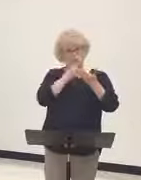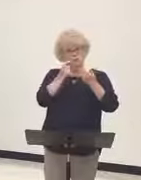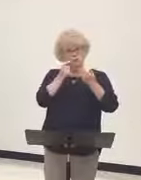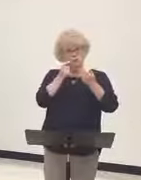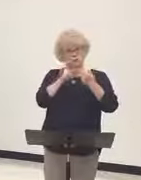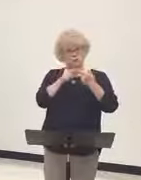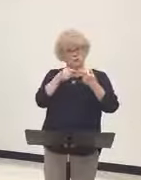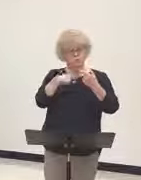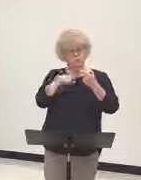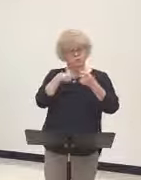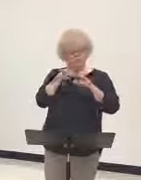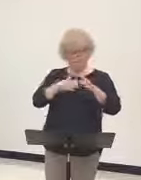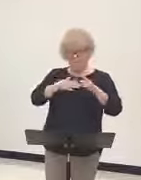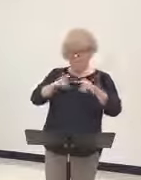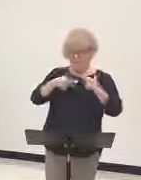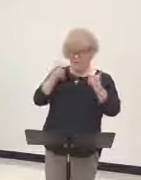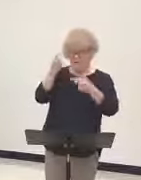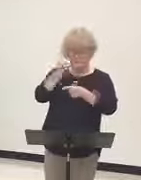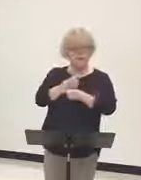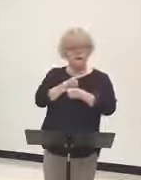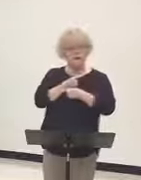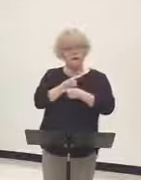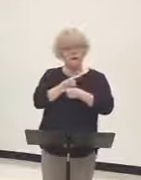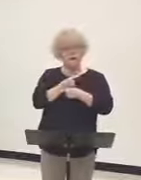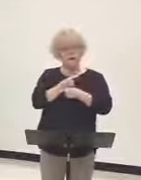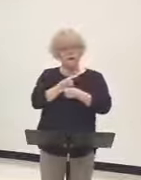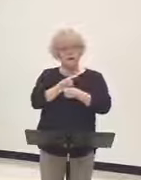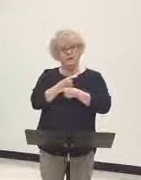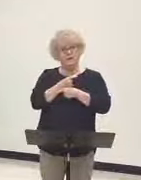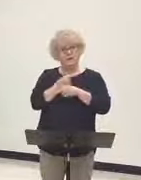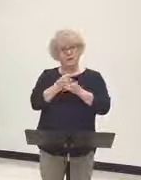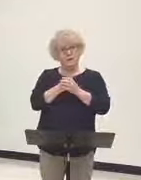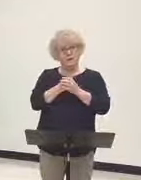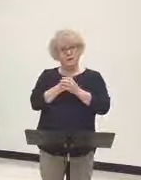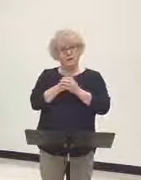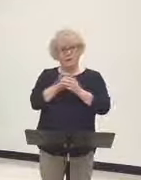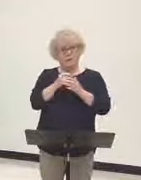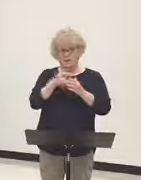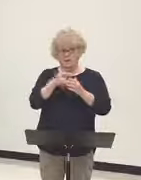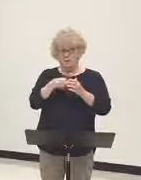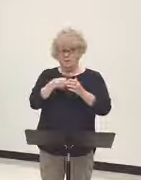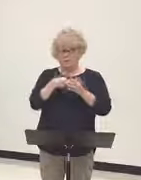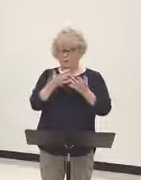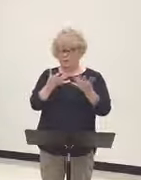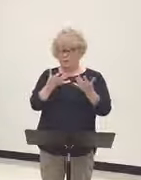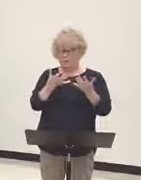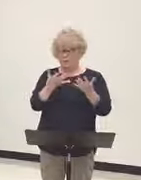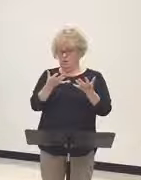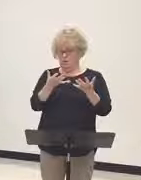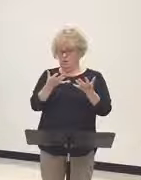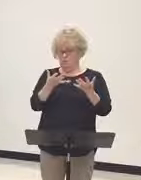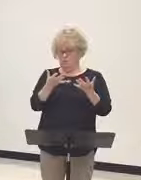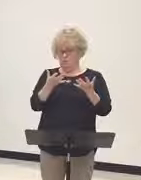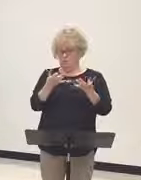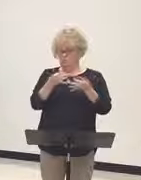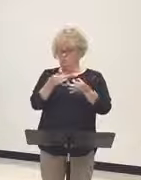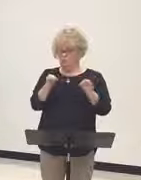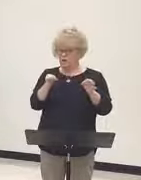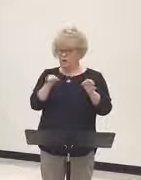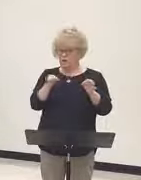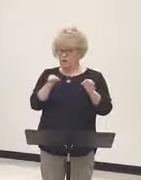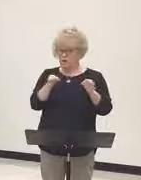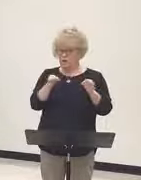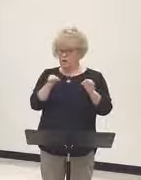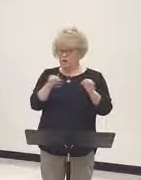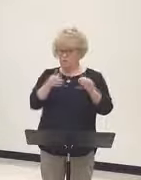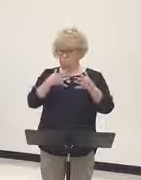in our lives today? And are we willing to invest ourselves in that treasure